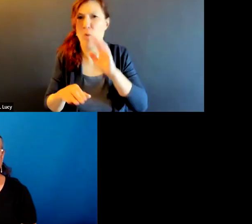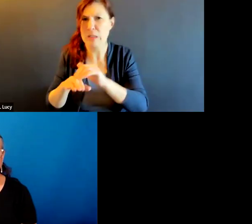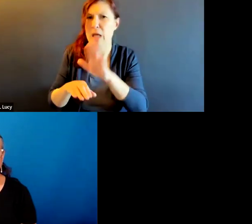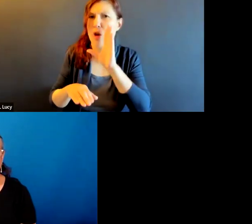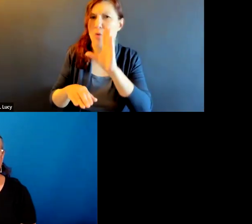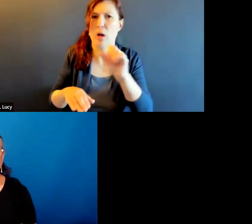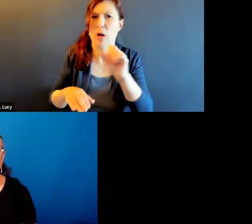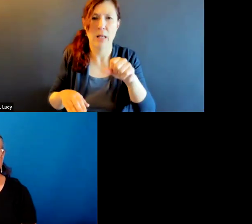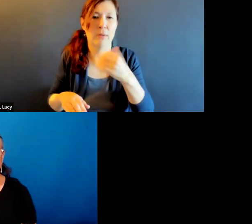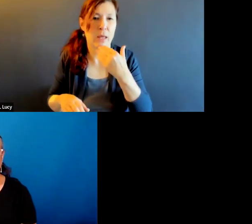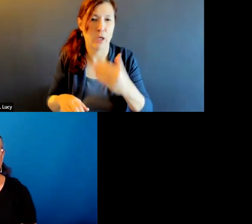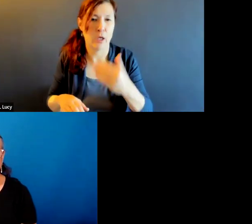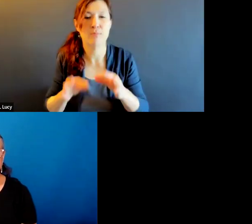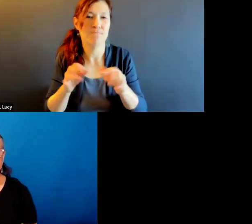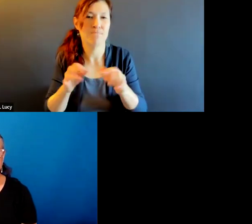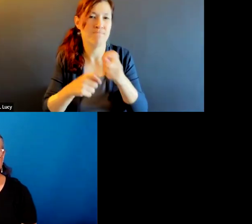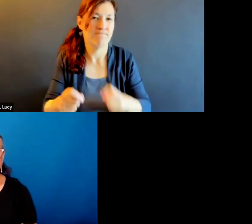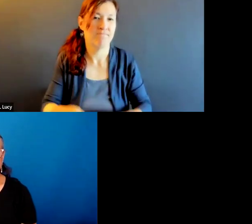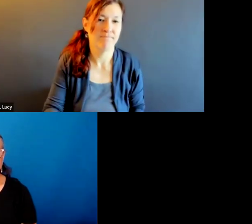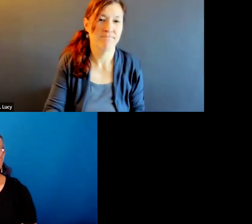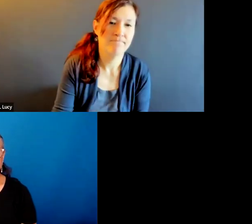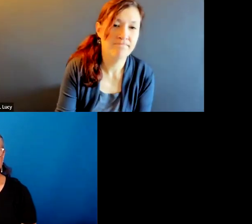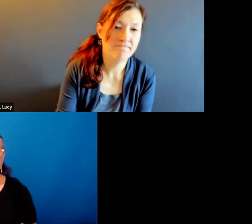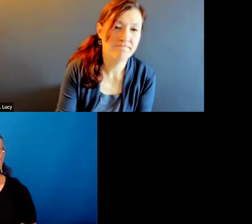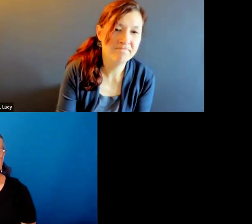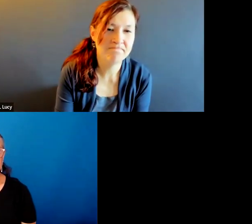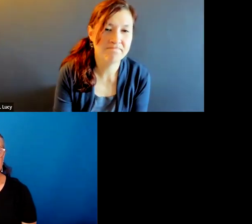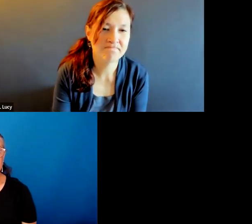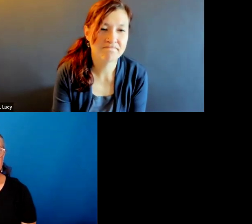back. Thank you. Thank you. Thank you.